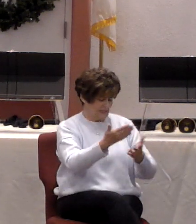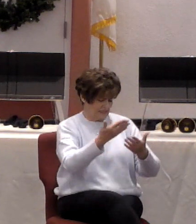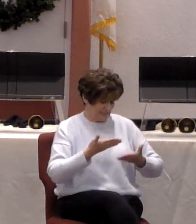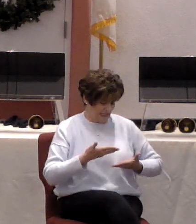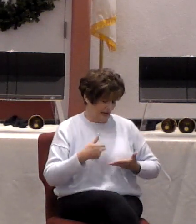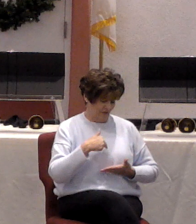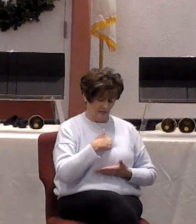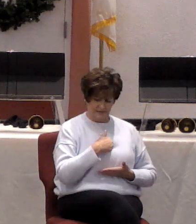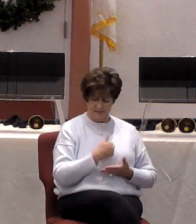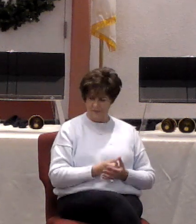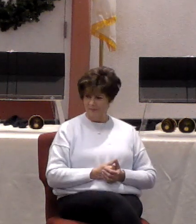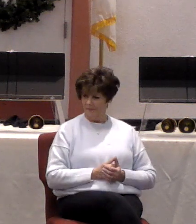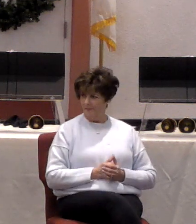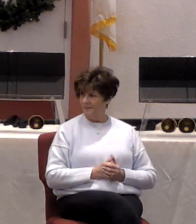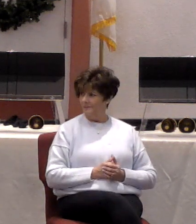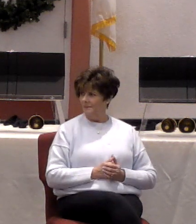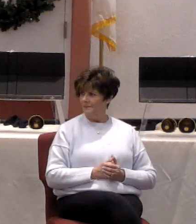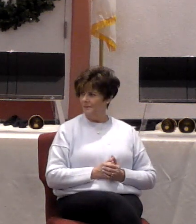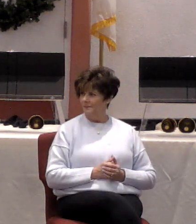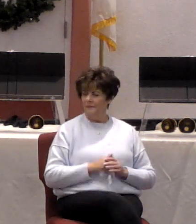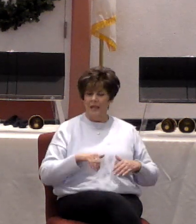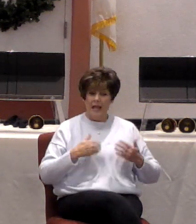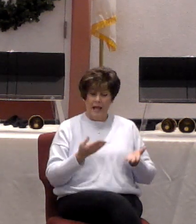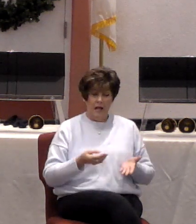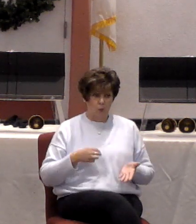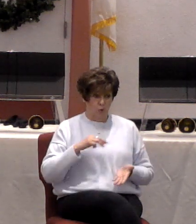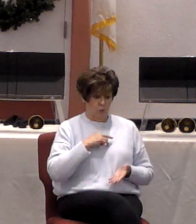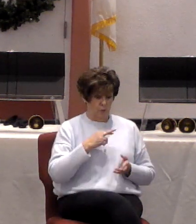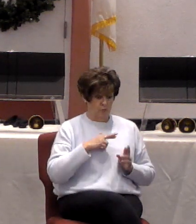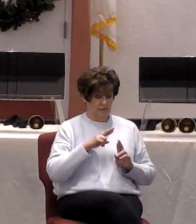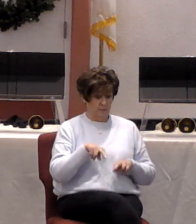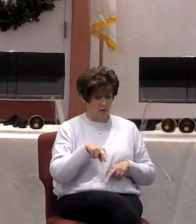earth. How will you respond?